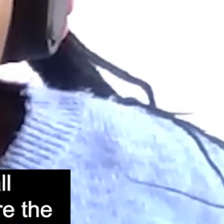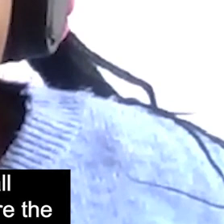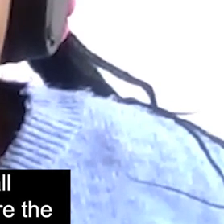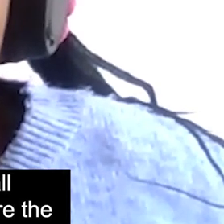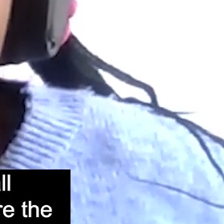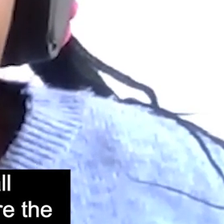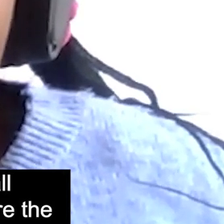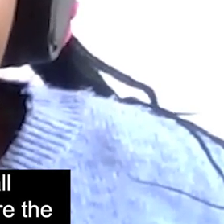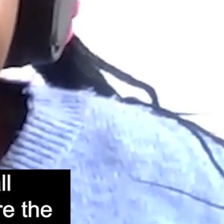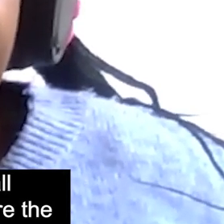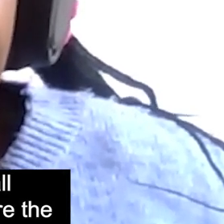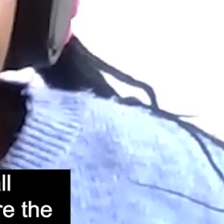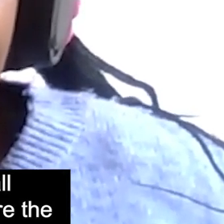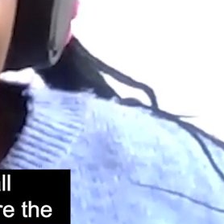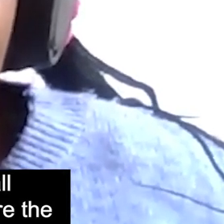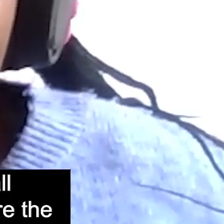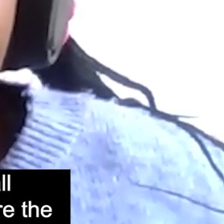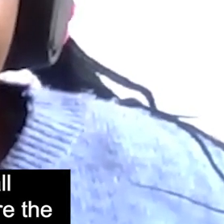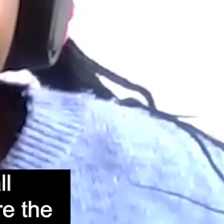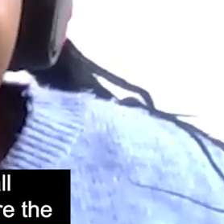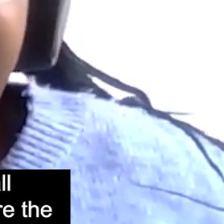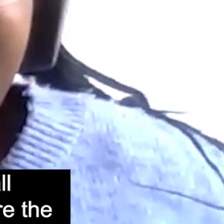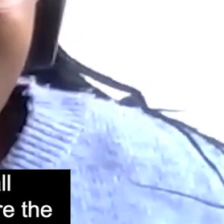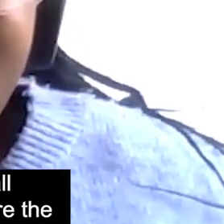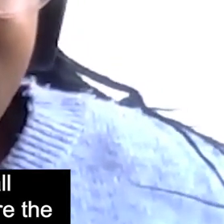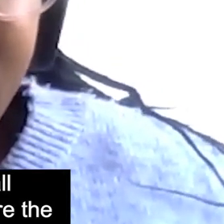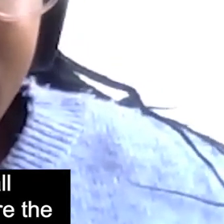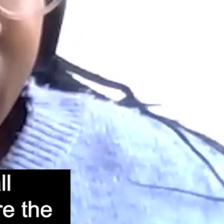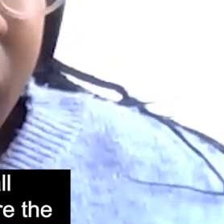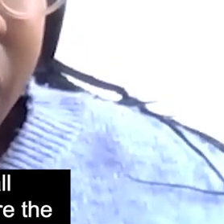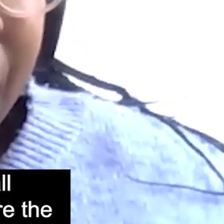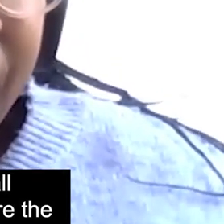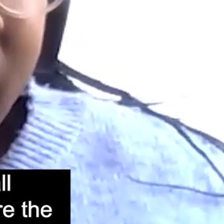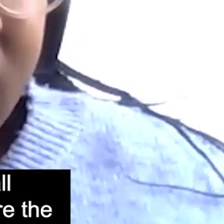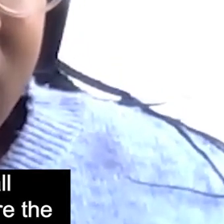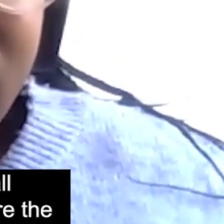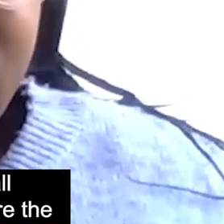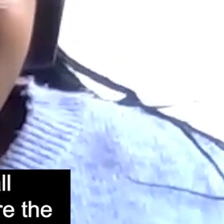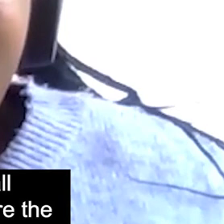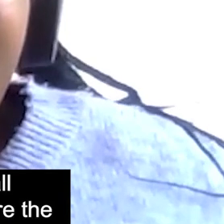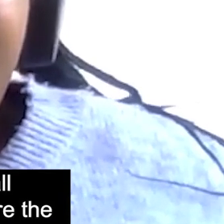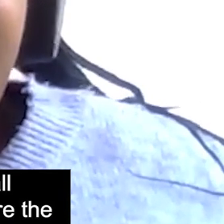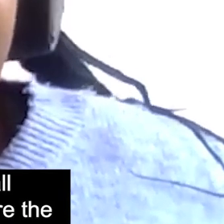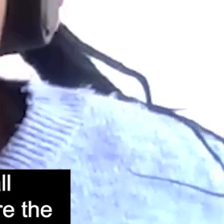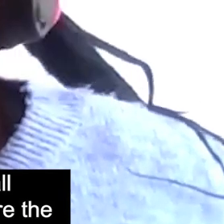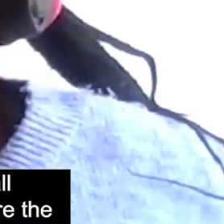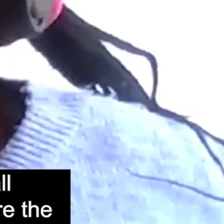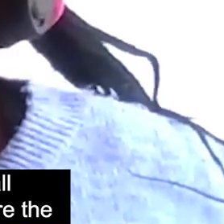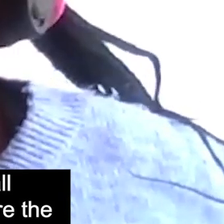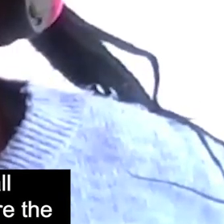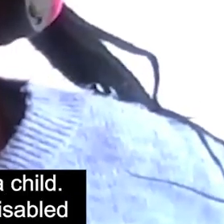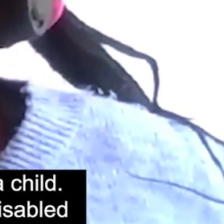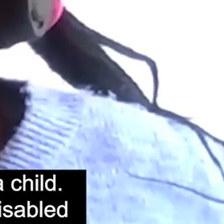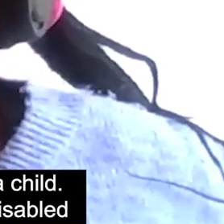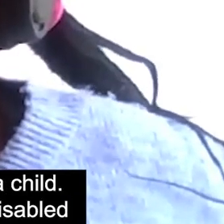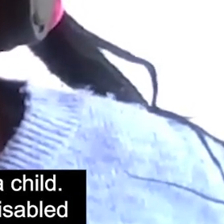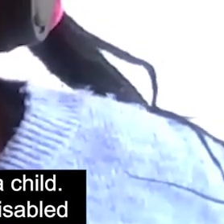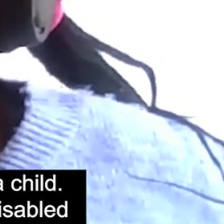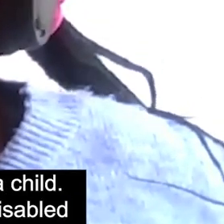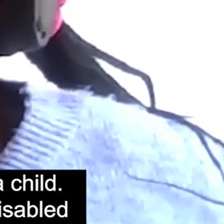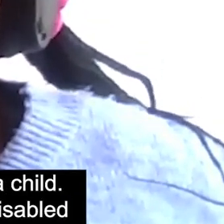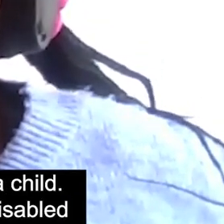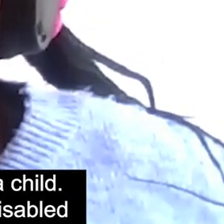couldn't always see all aspects of my identity reflected, even before the